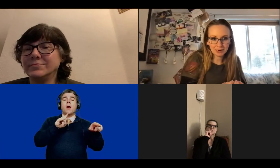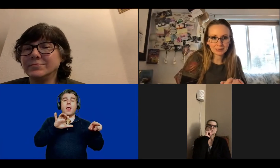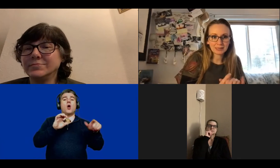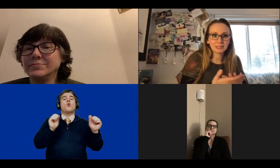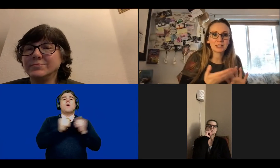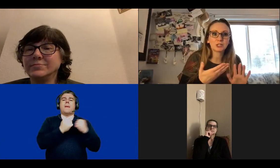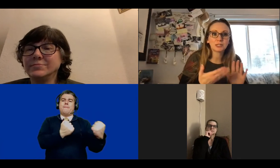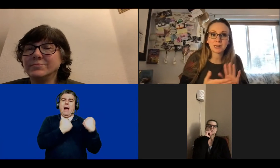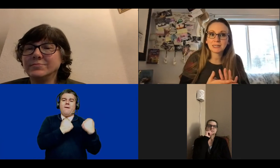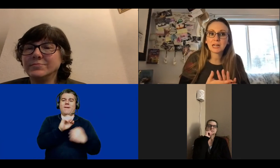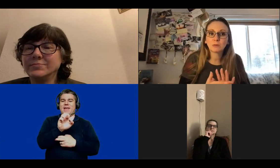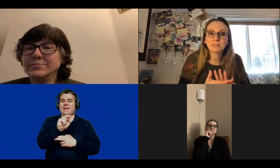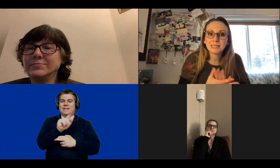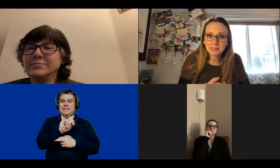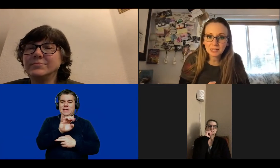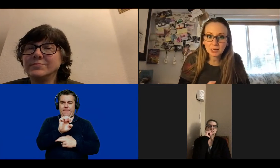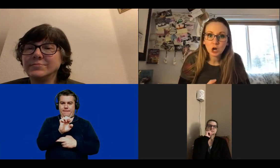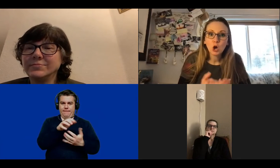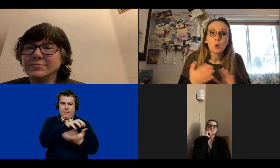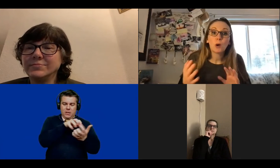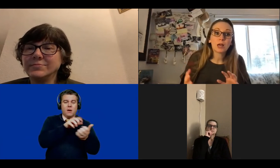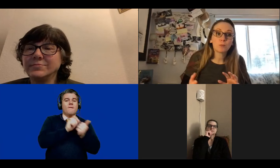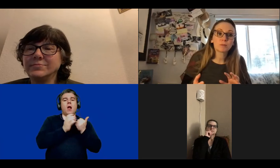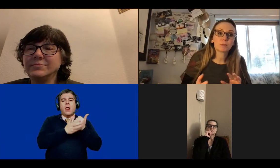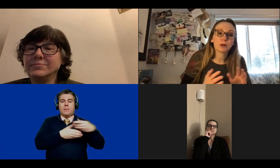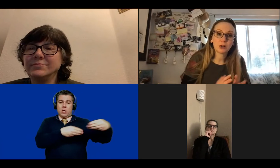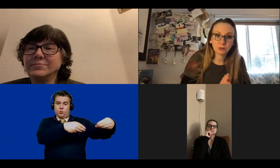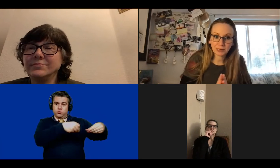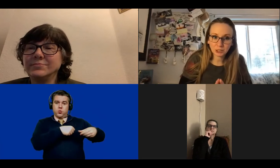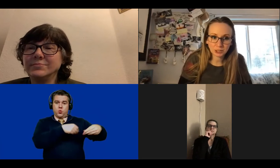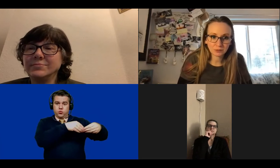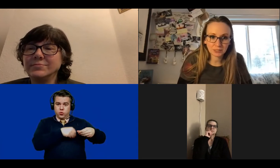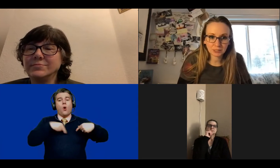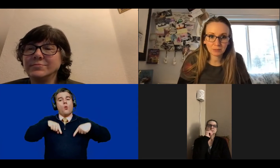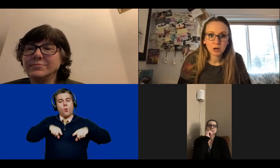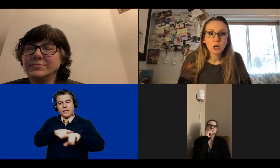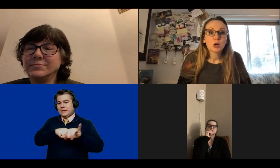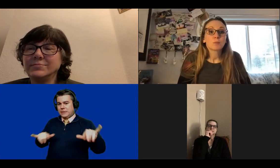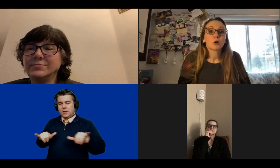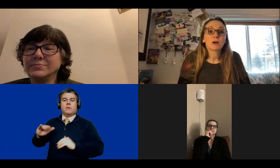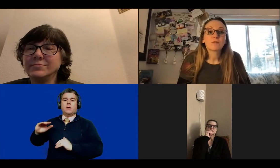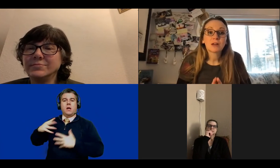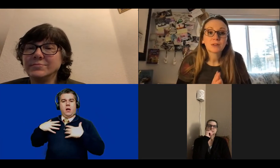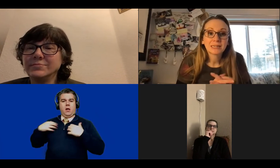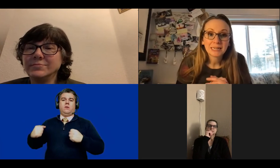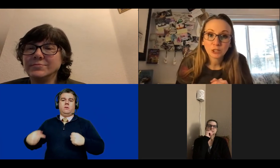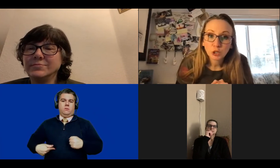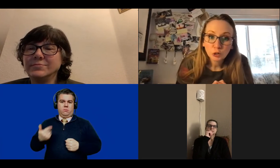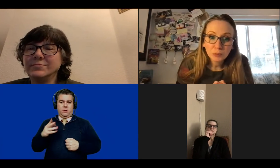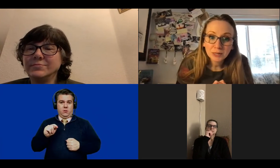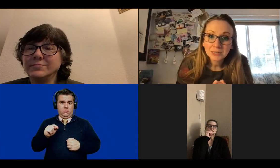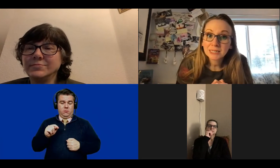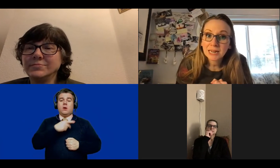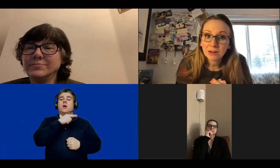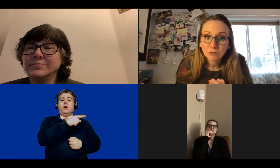enzyme blend that is designed to help seed the gut while helping promote healthy digestive system. PROBIO5 contains